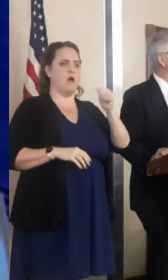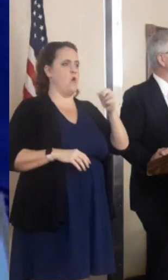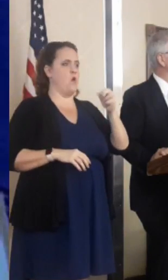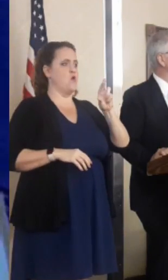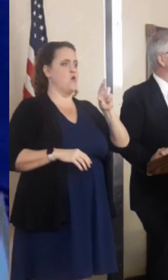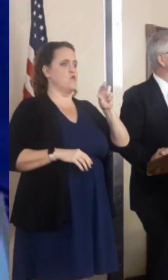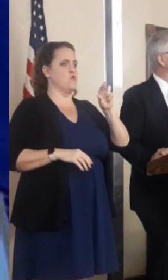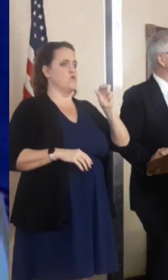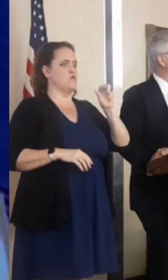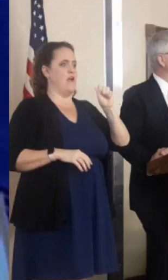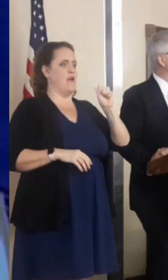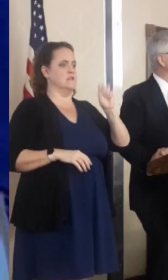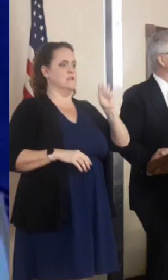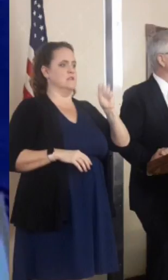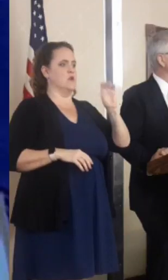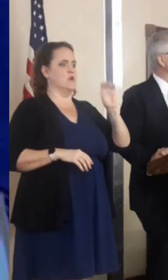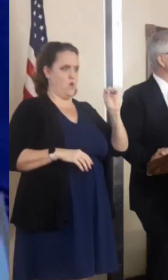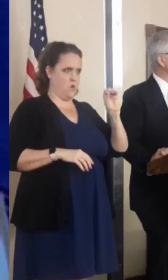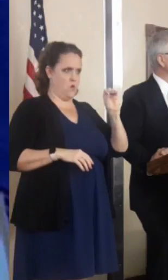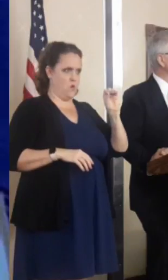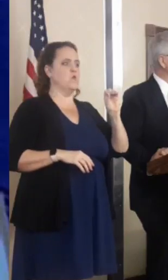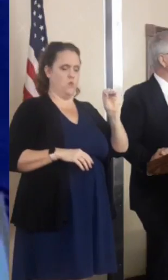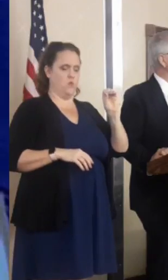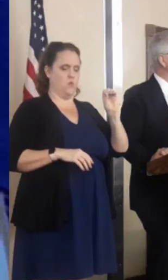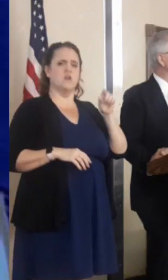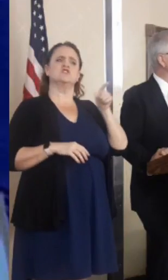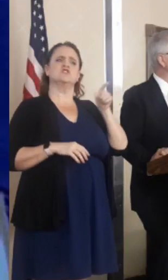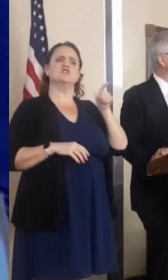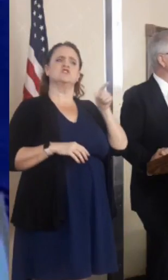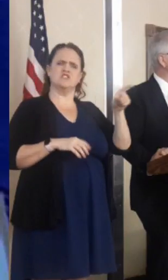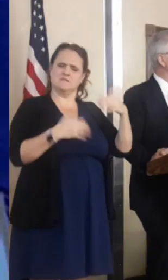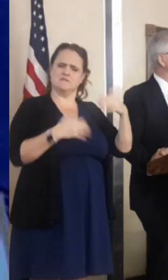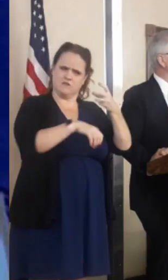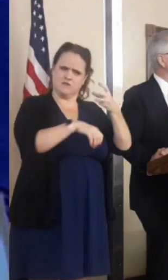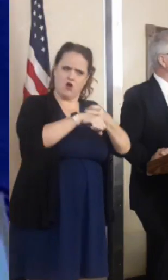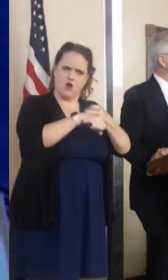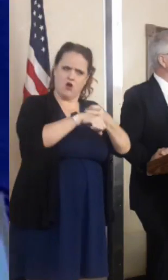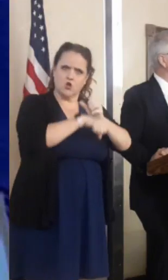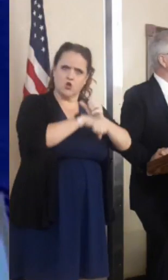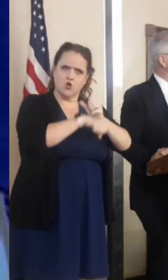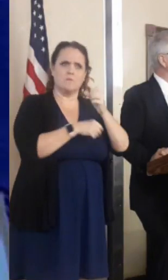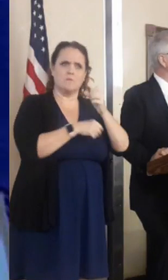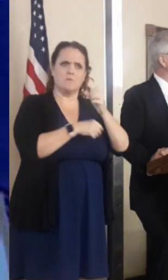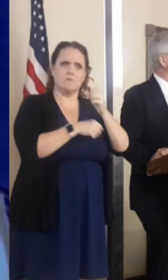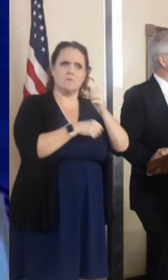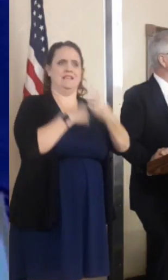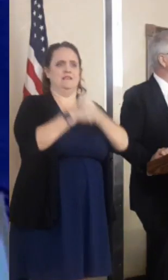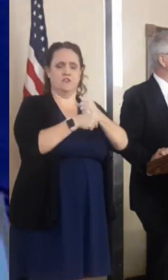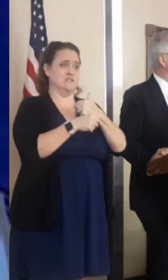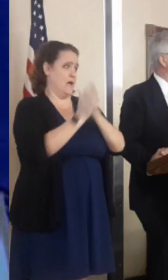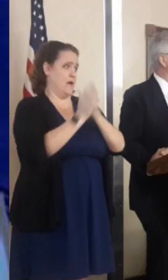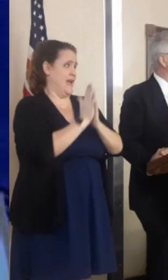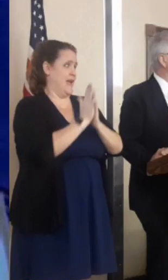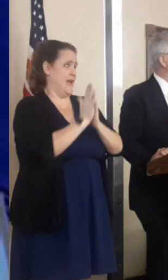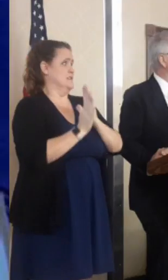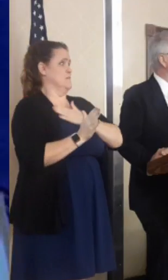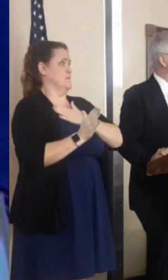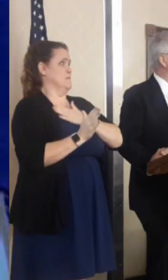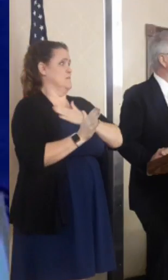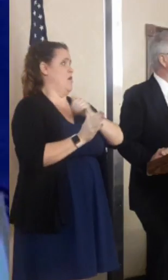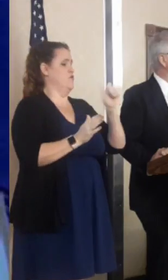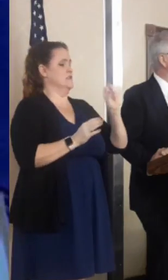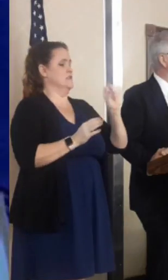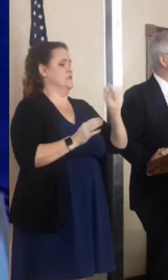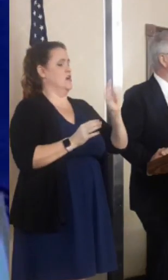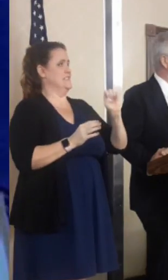Party in El Paso for many years. And I would ask my fellow SREC members to support her in this